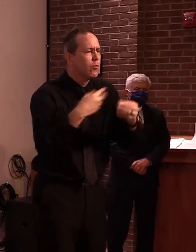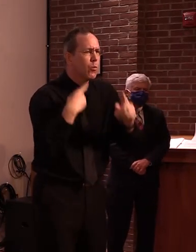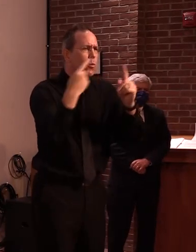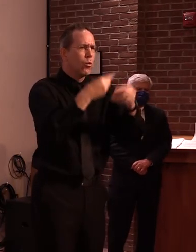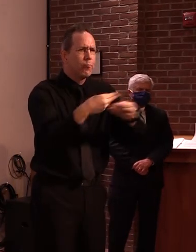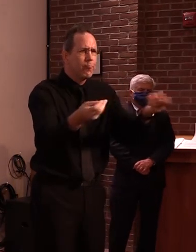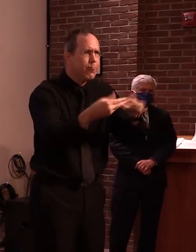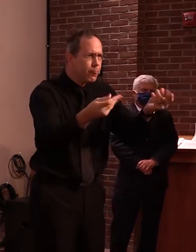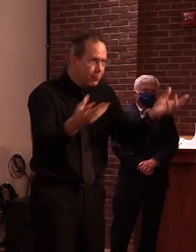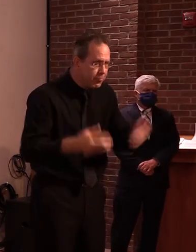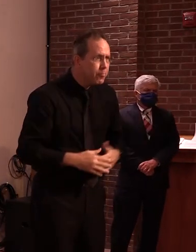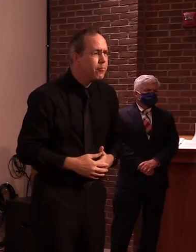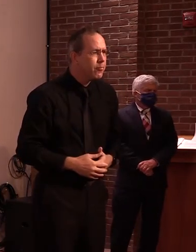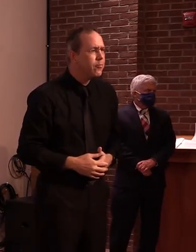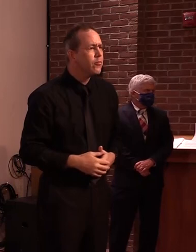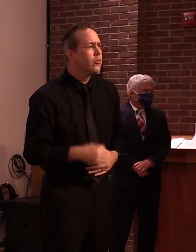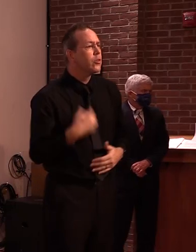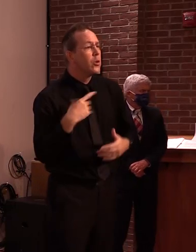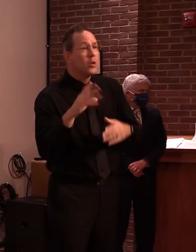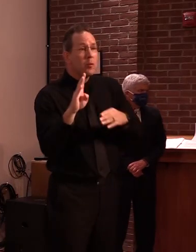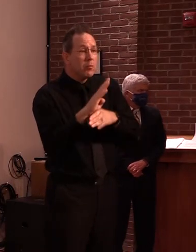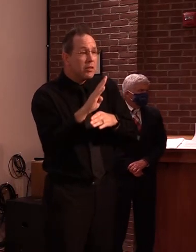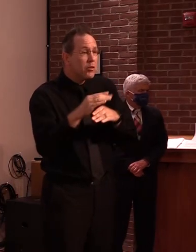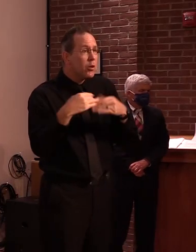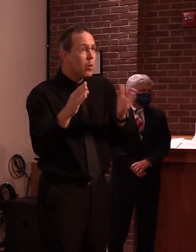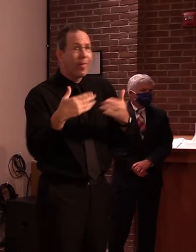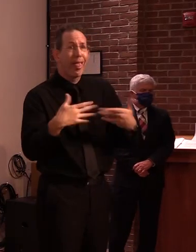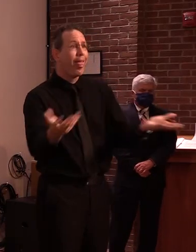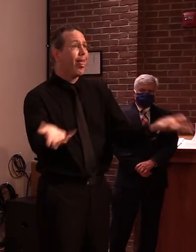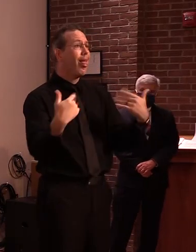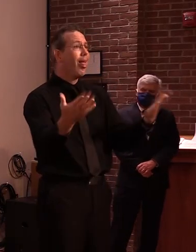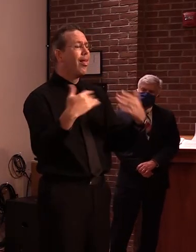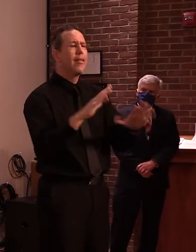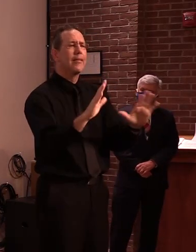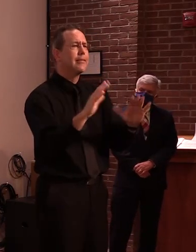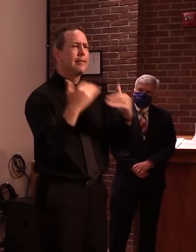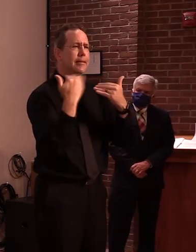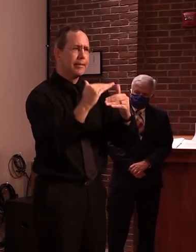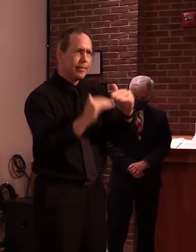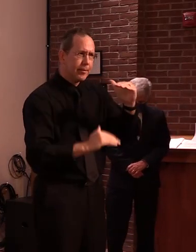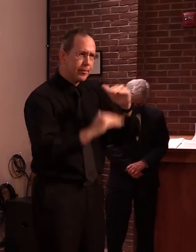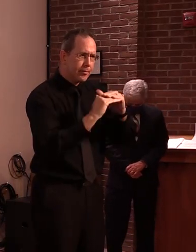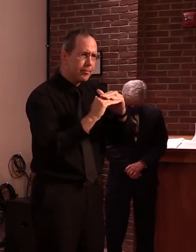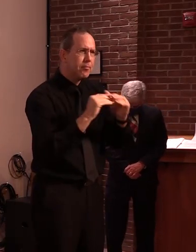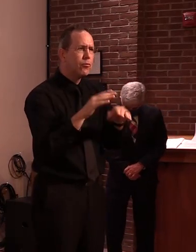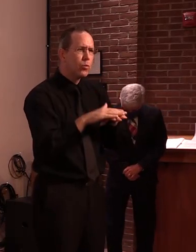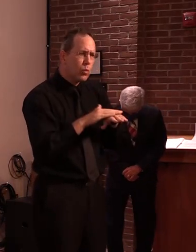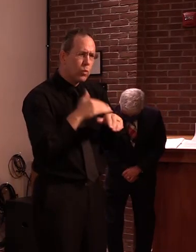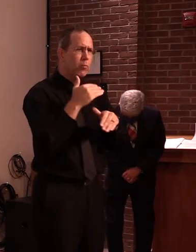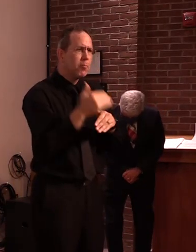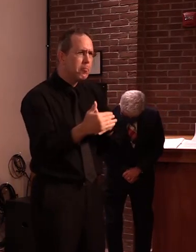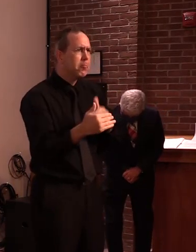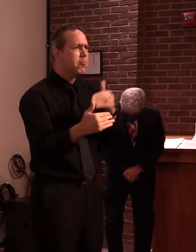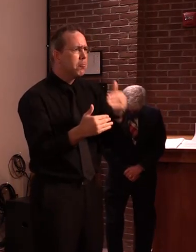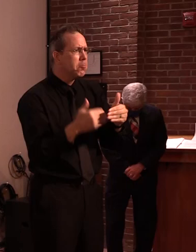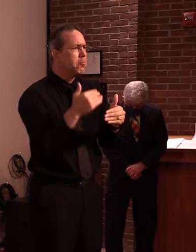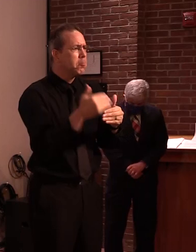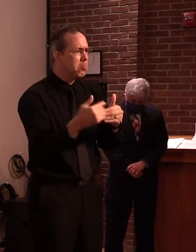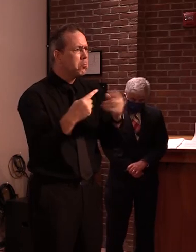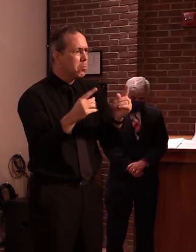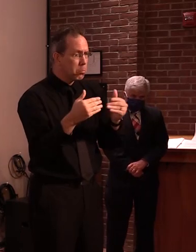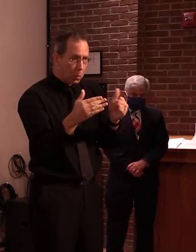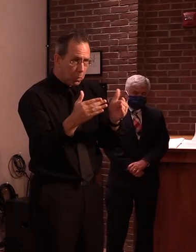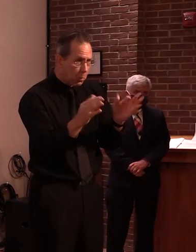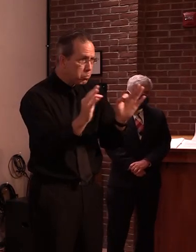economy, I believe the cautious approach we are taking is the right one. And as we talked about on